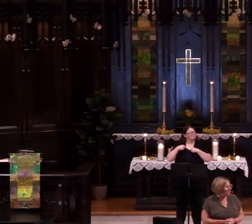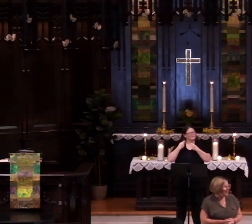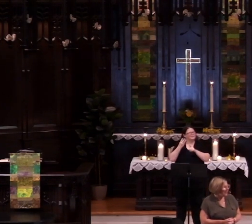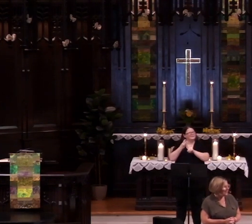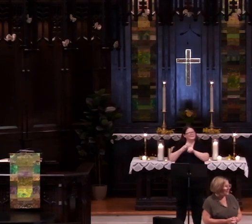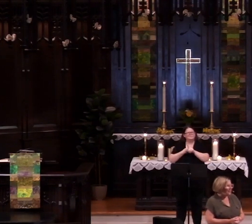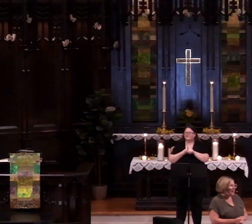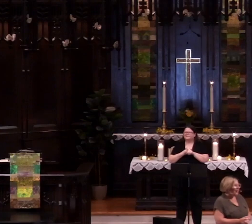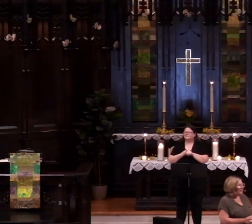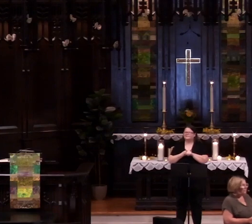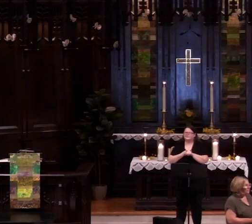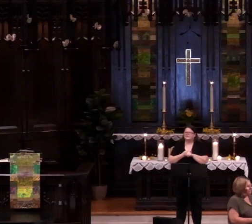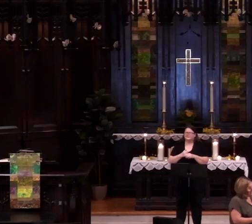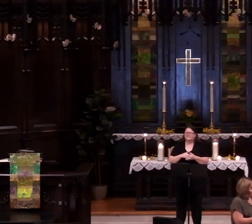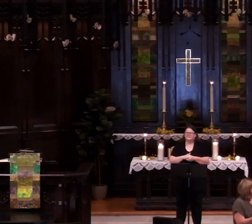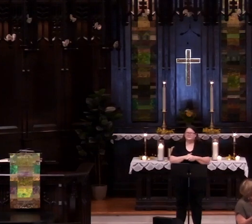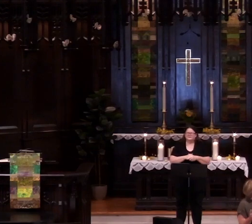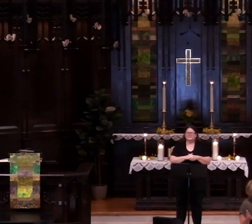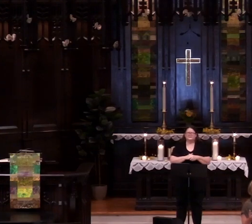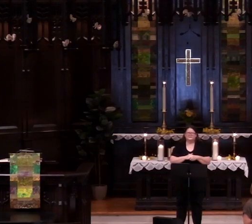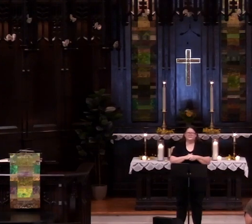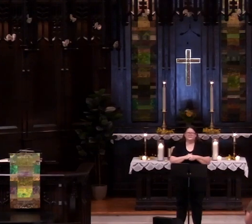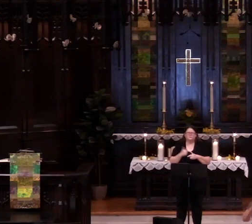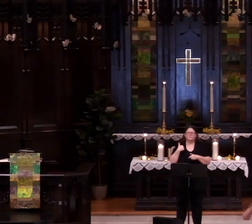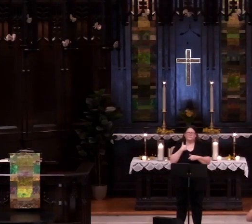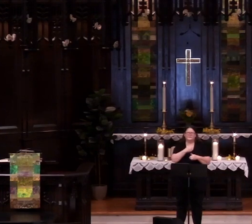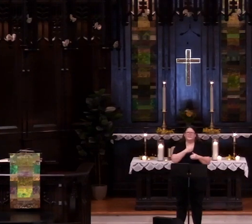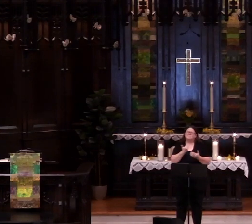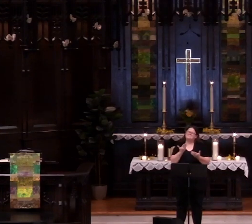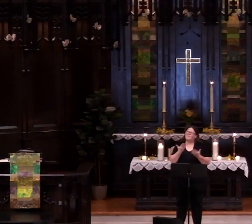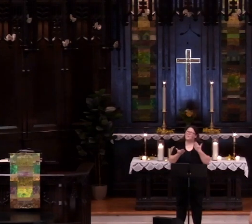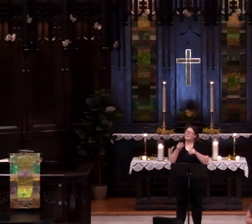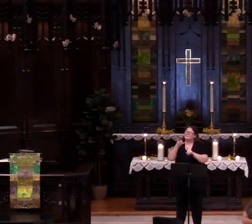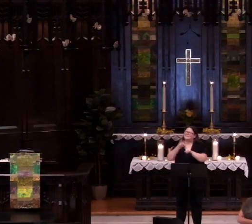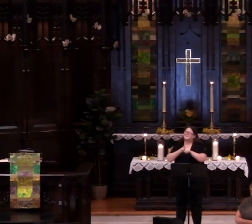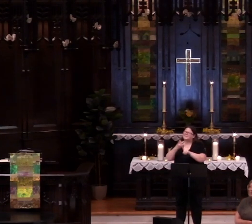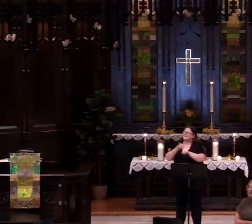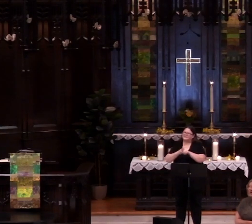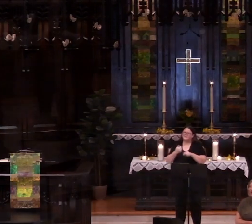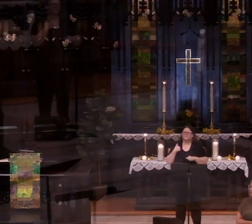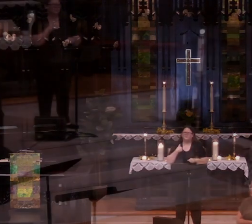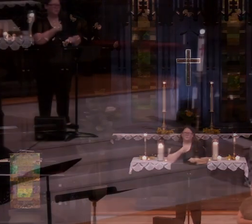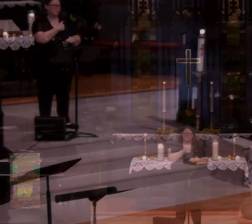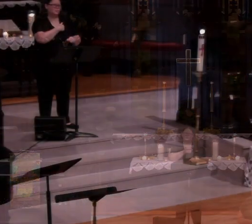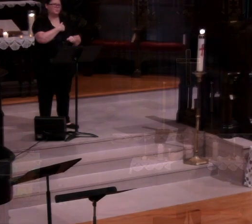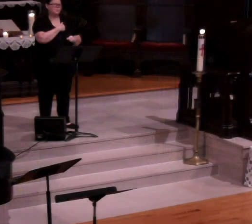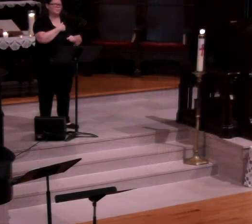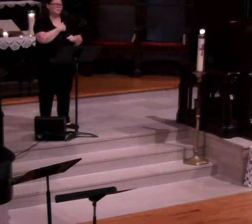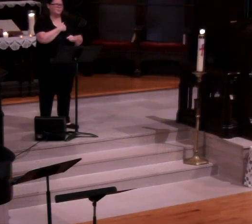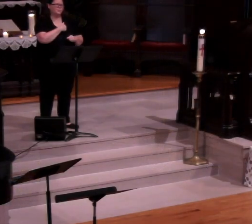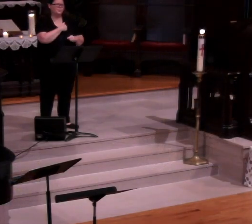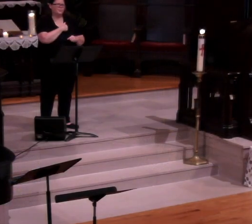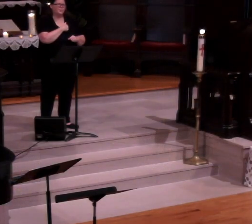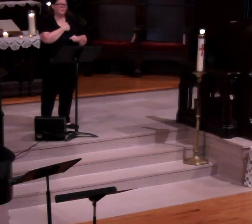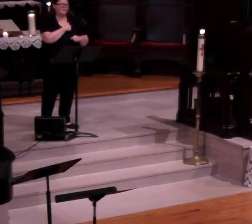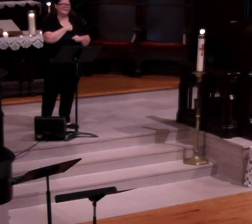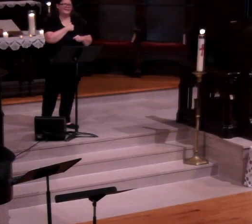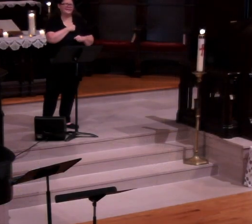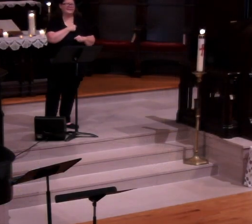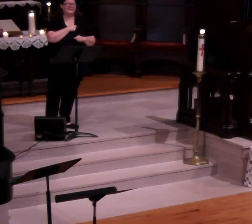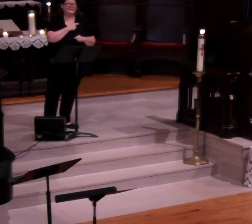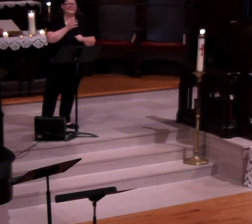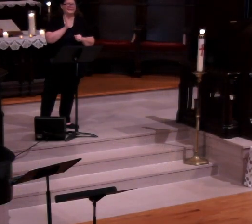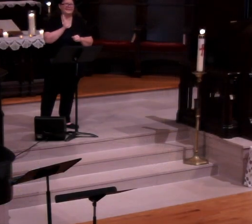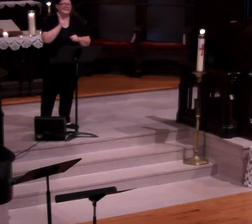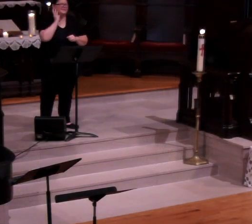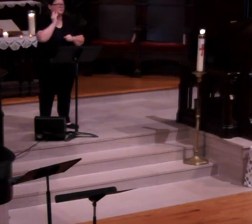we have had, maybe 7, 8 months, we have had the pleasure in this time of